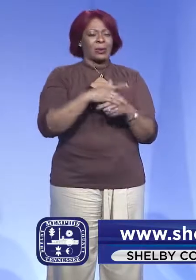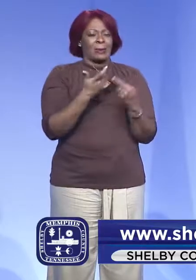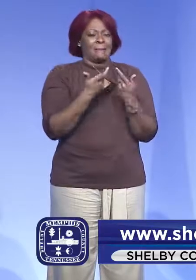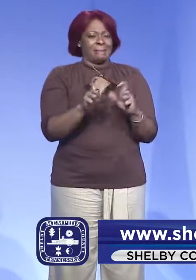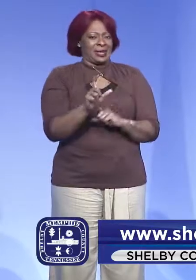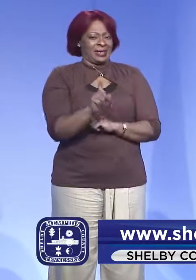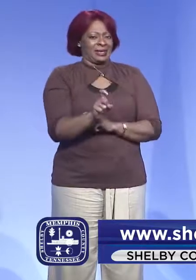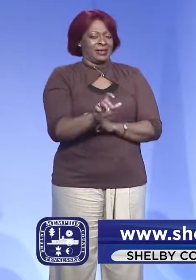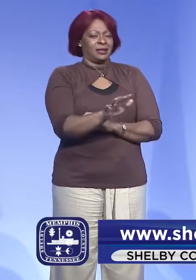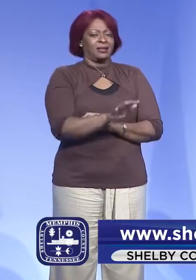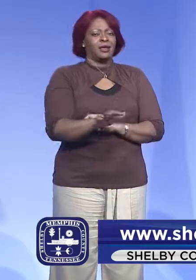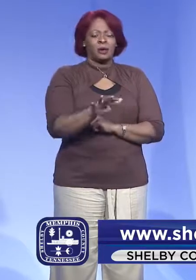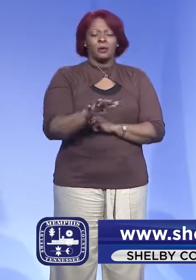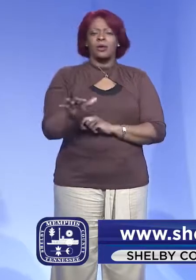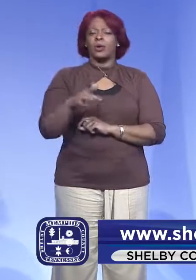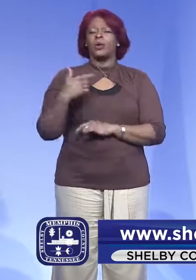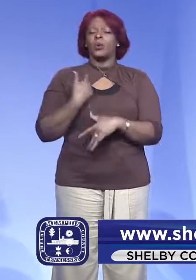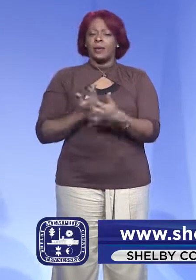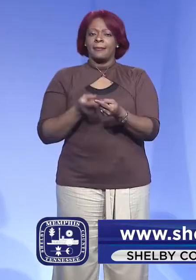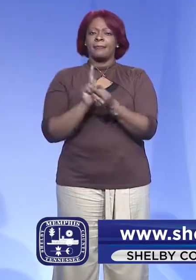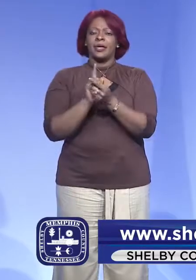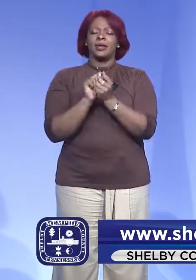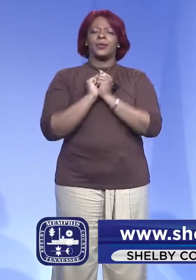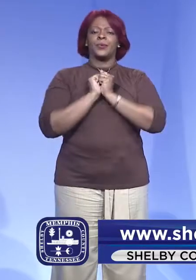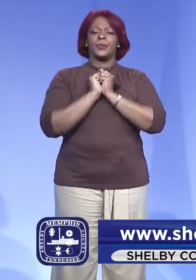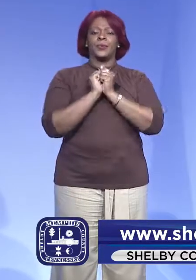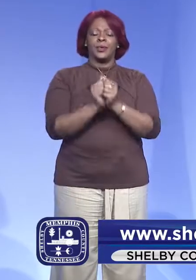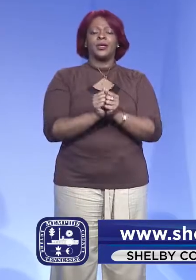need. We are meeting with